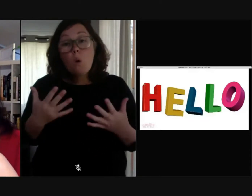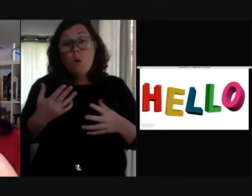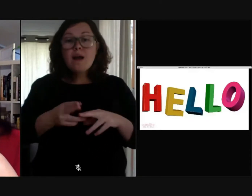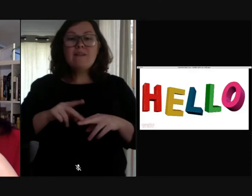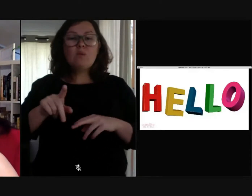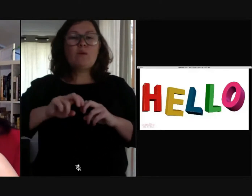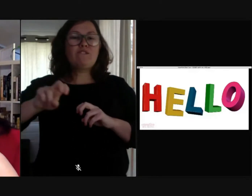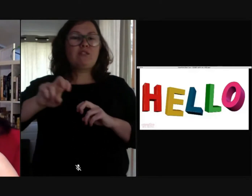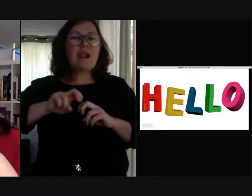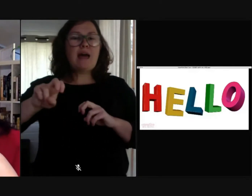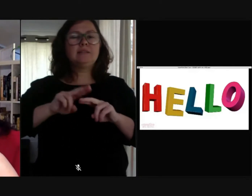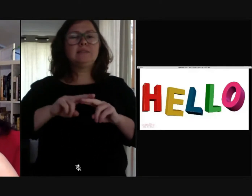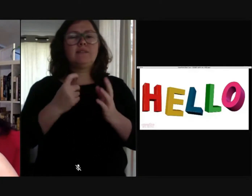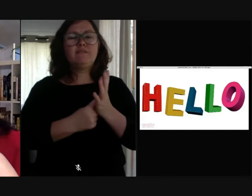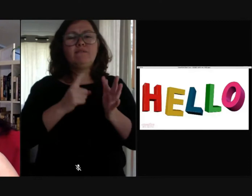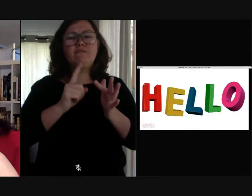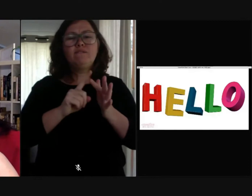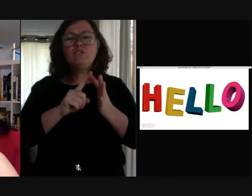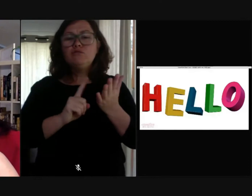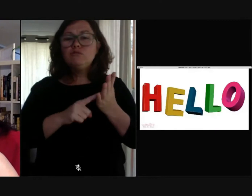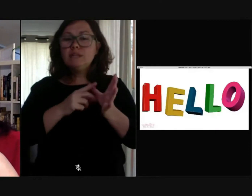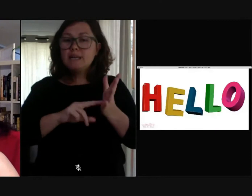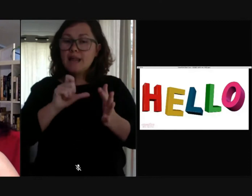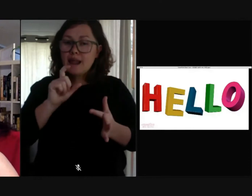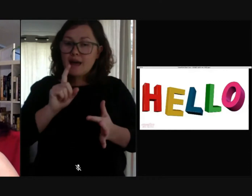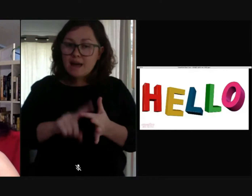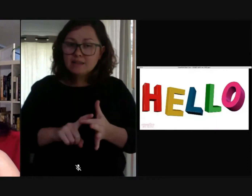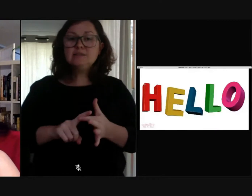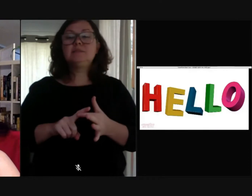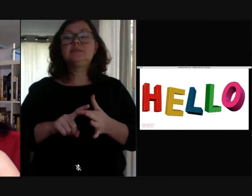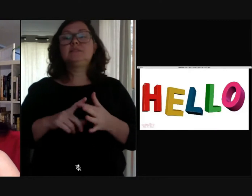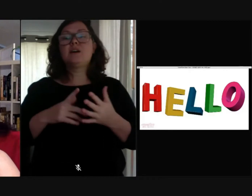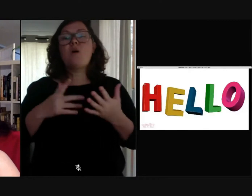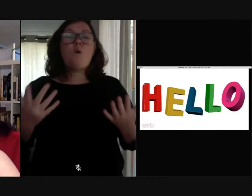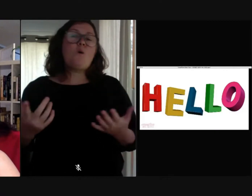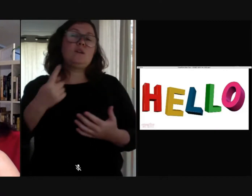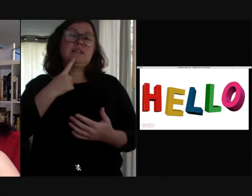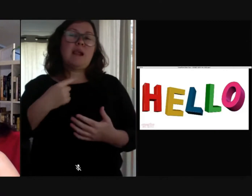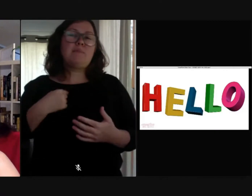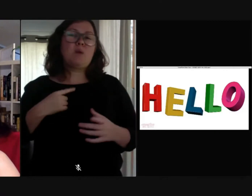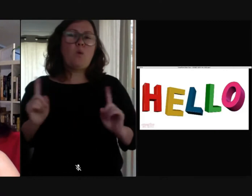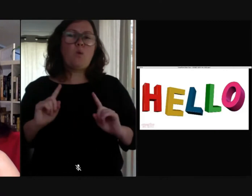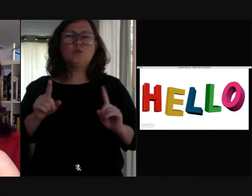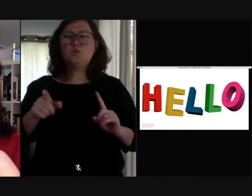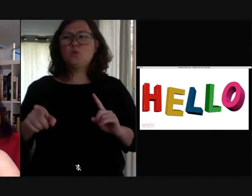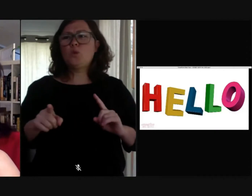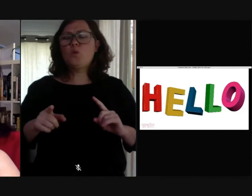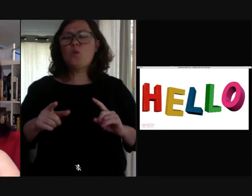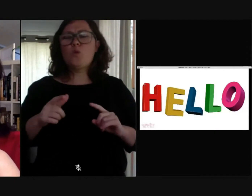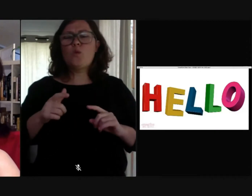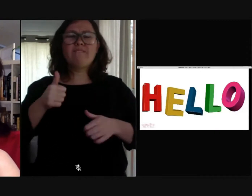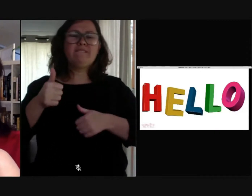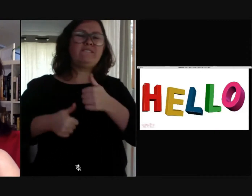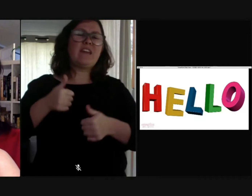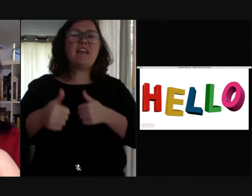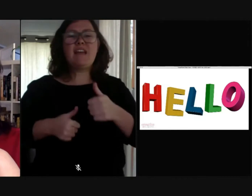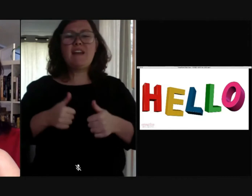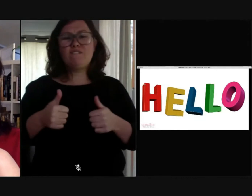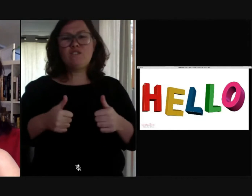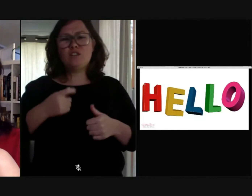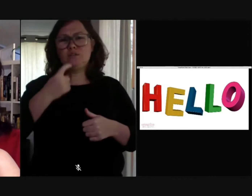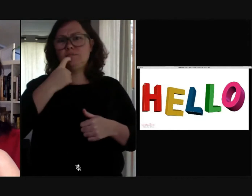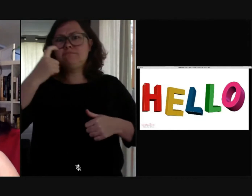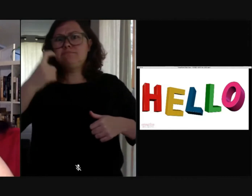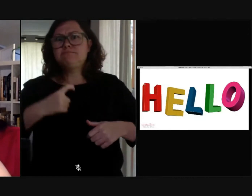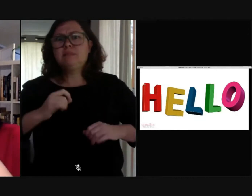And, you know, if you feel like it, why don't you tell us what your favourite disaster movie is? Because this really does feel like the time for